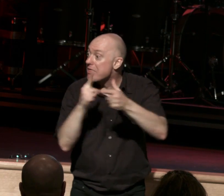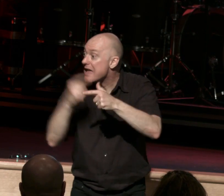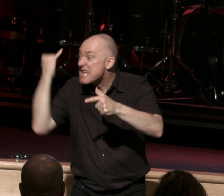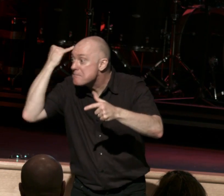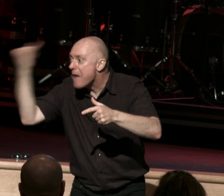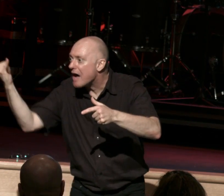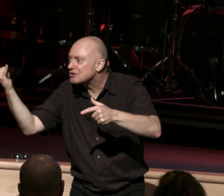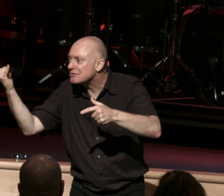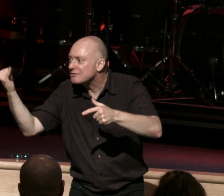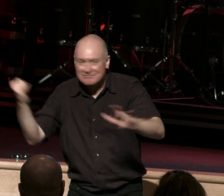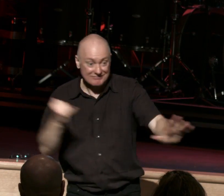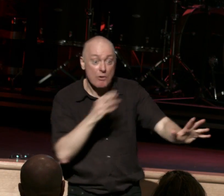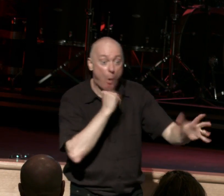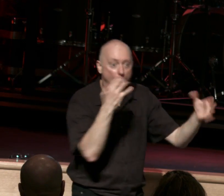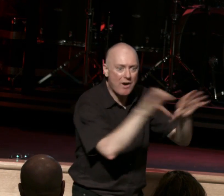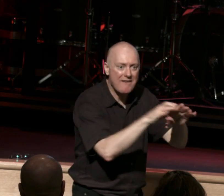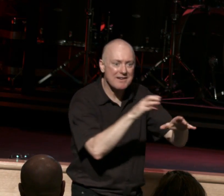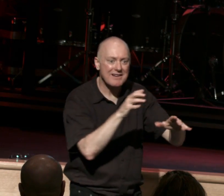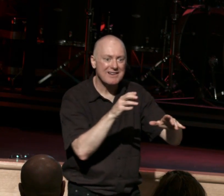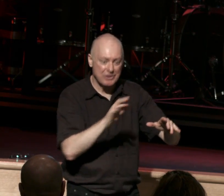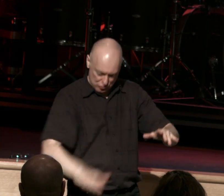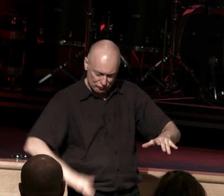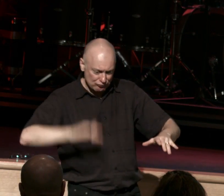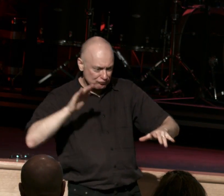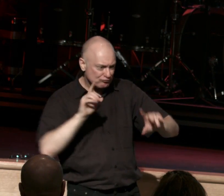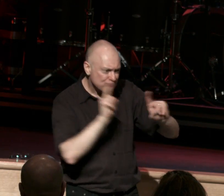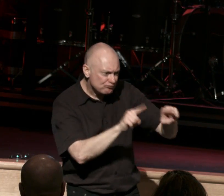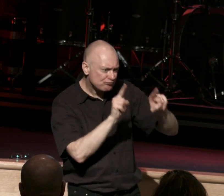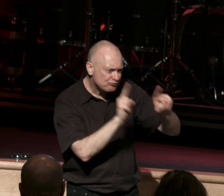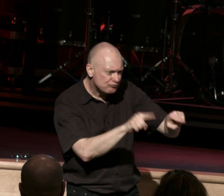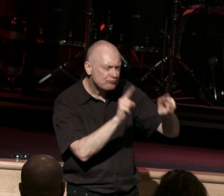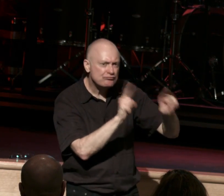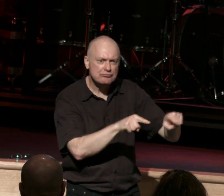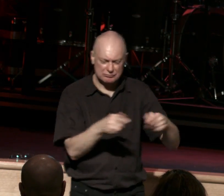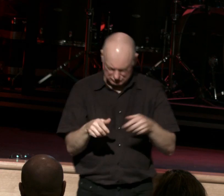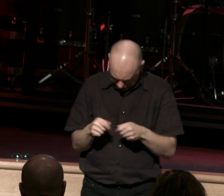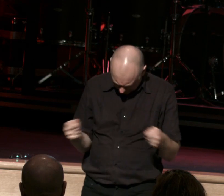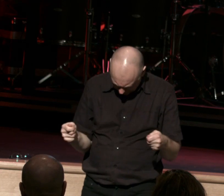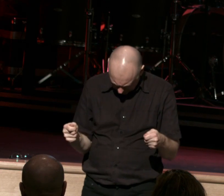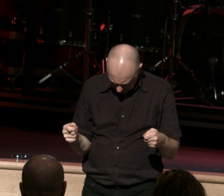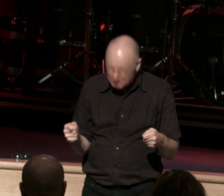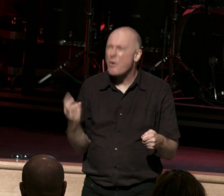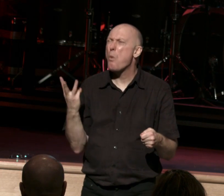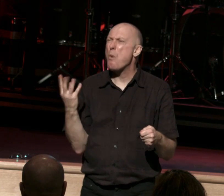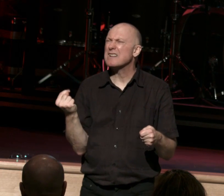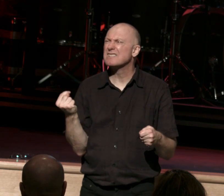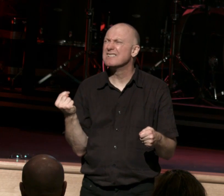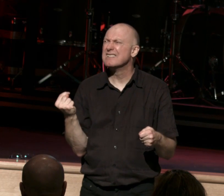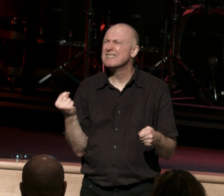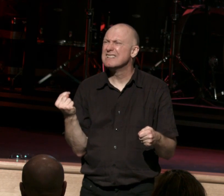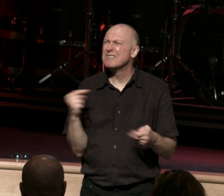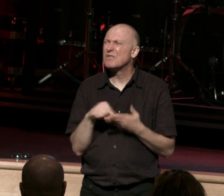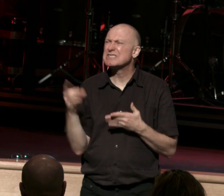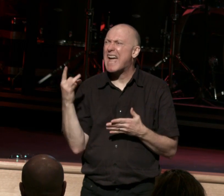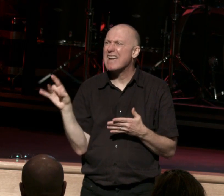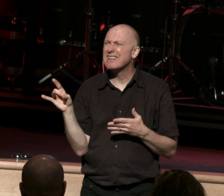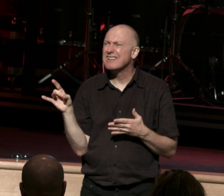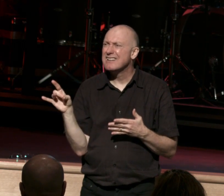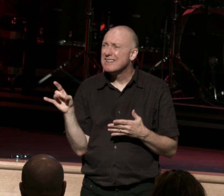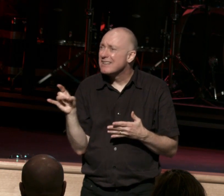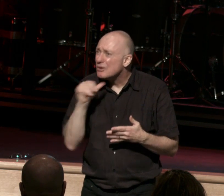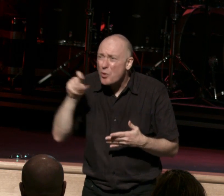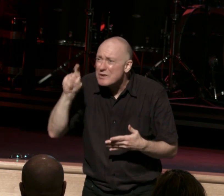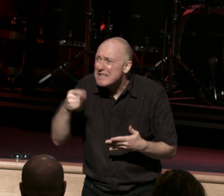imagine, and the system in the old covenant, and imagine you're reading this. Imagine you're like, what? What? Verse